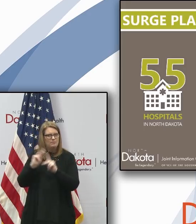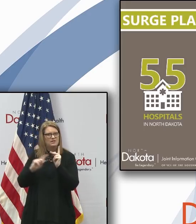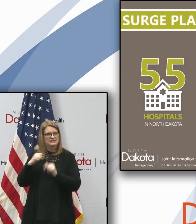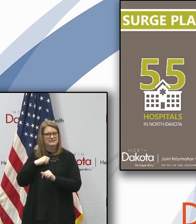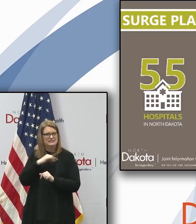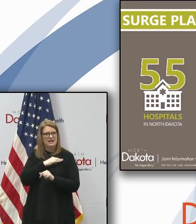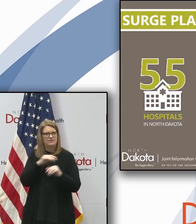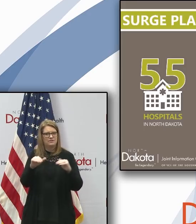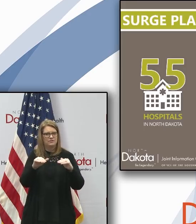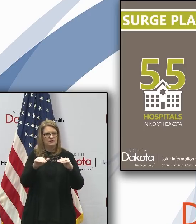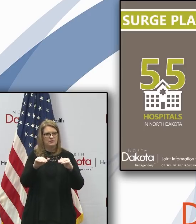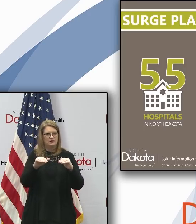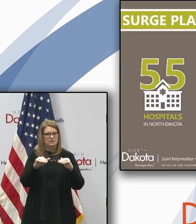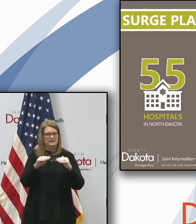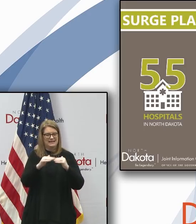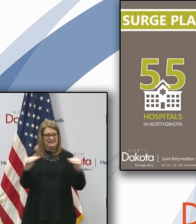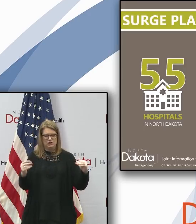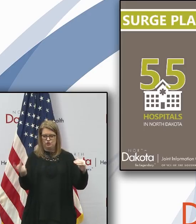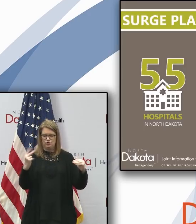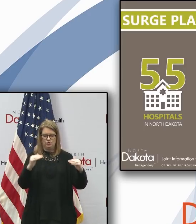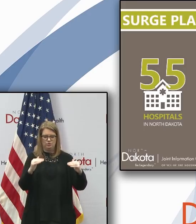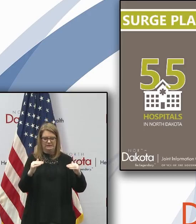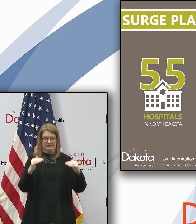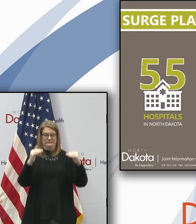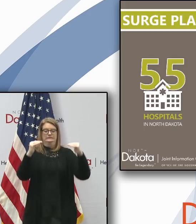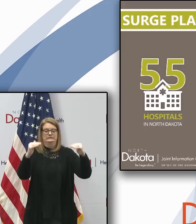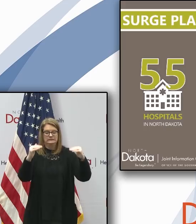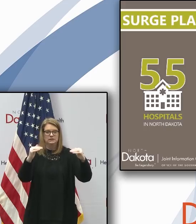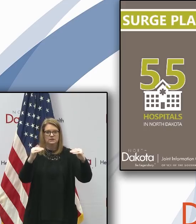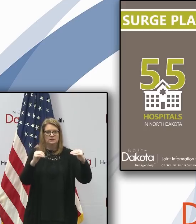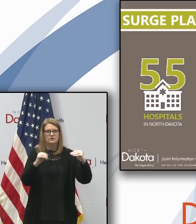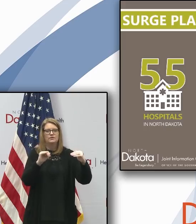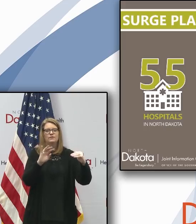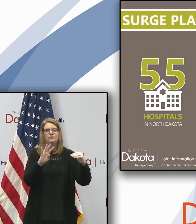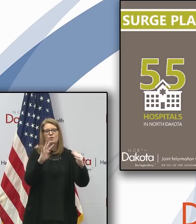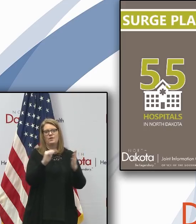that Tier 2 surge could go to